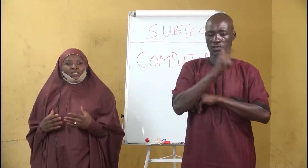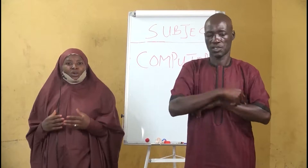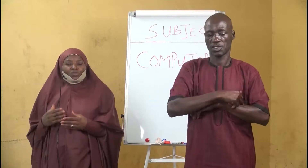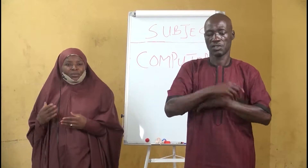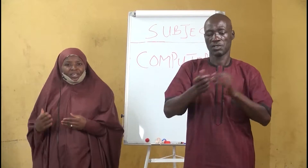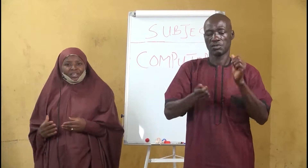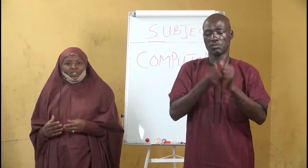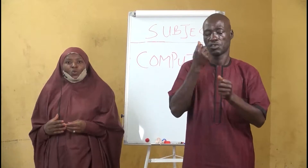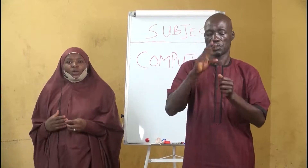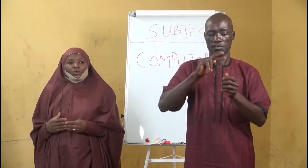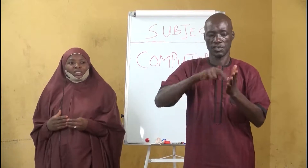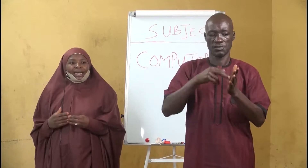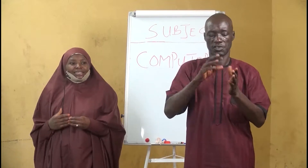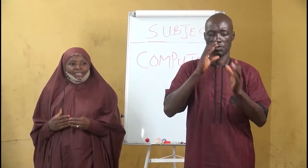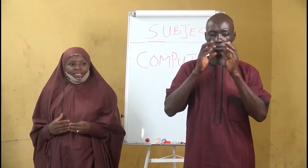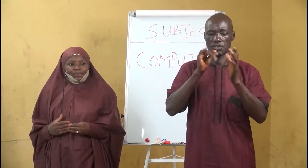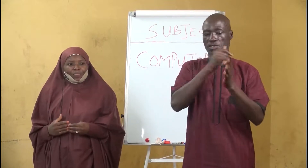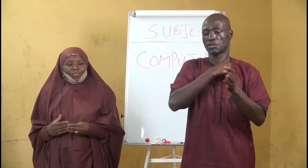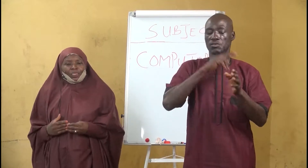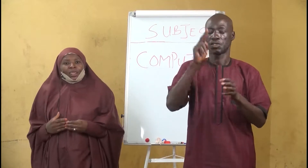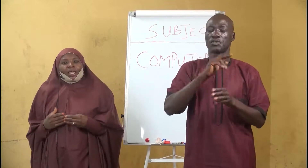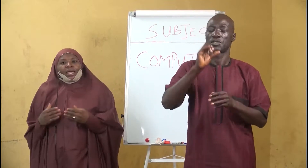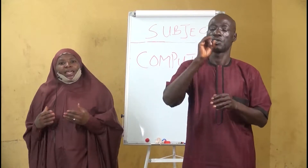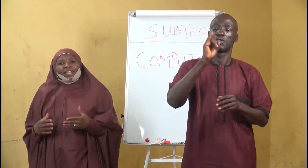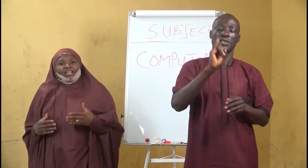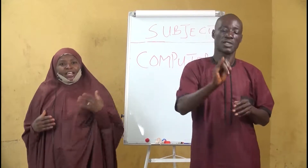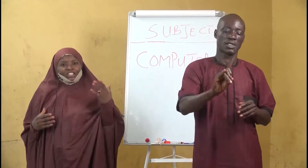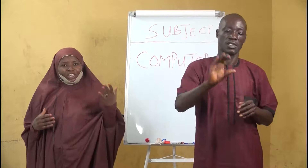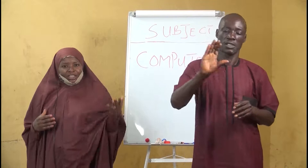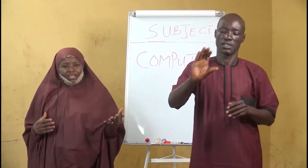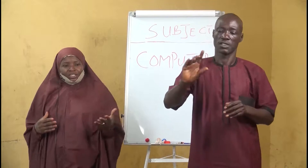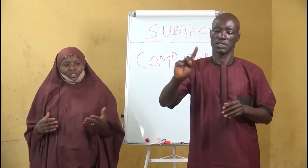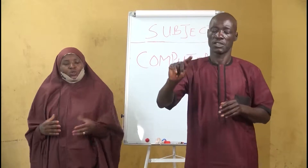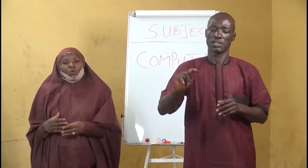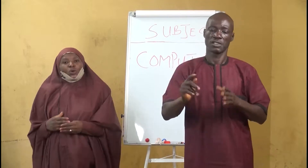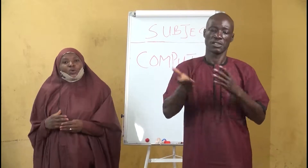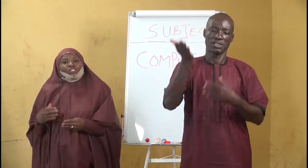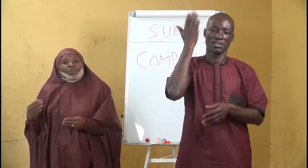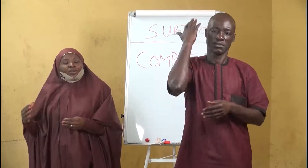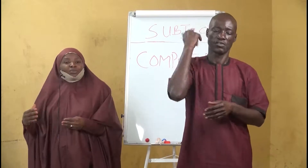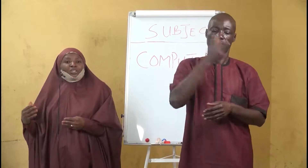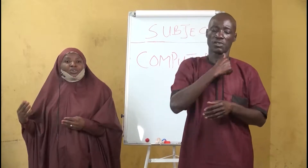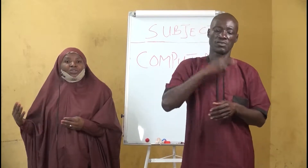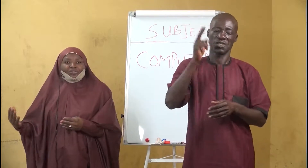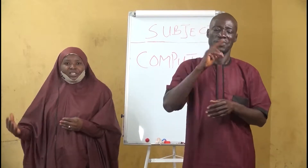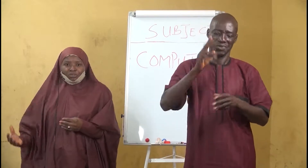of communicating, we use ICT. In ancient days, we use various methods of